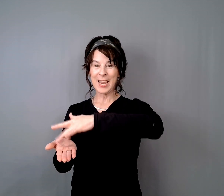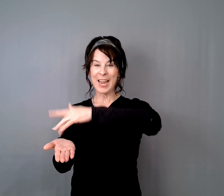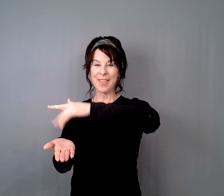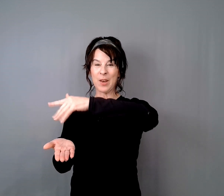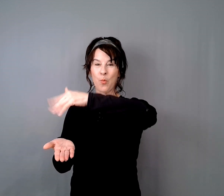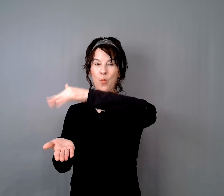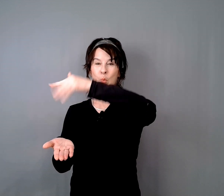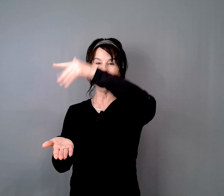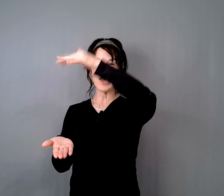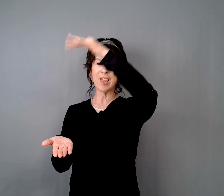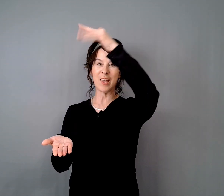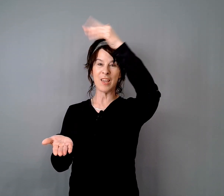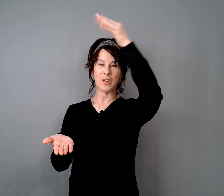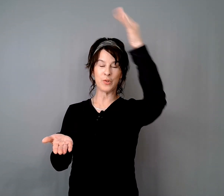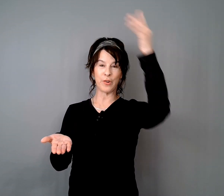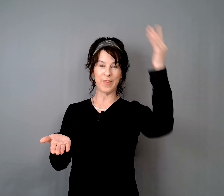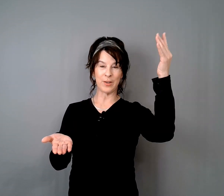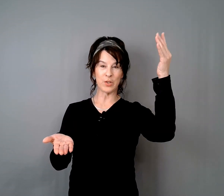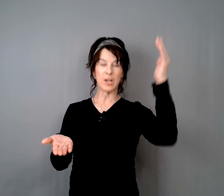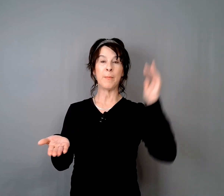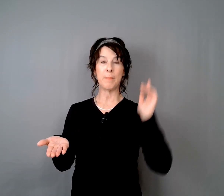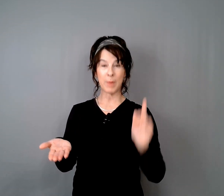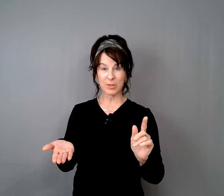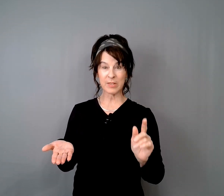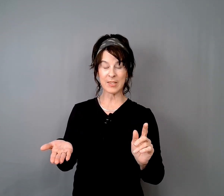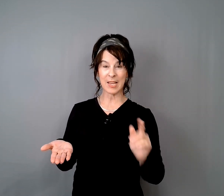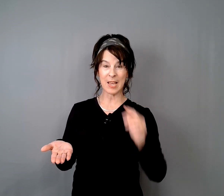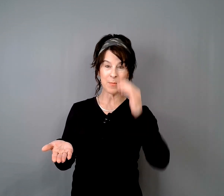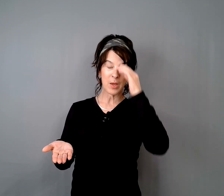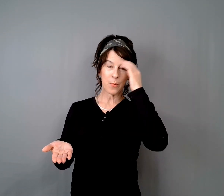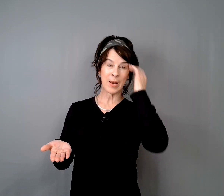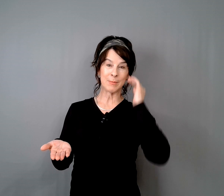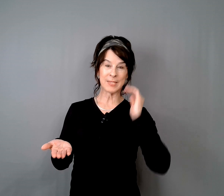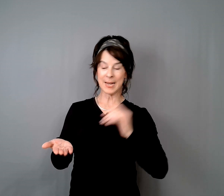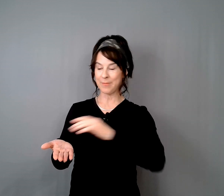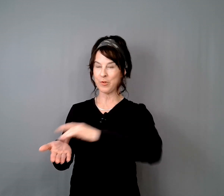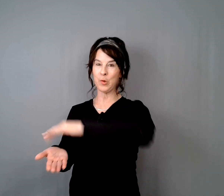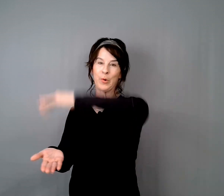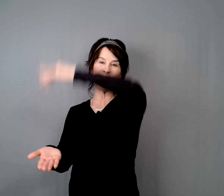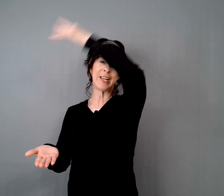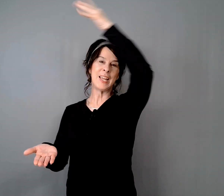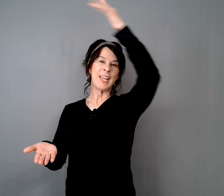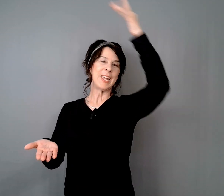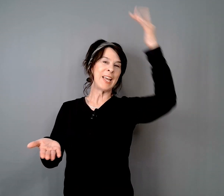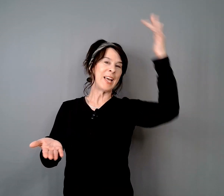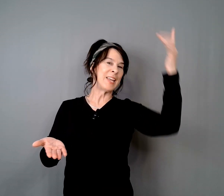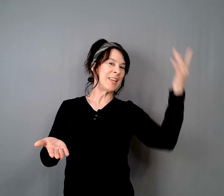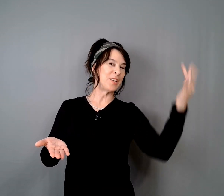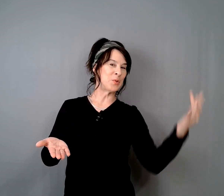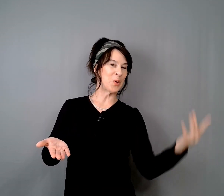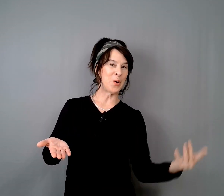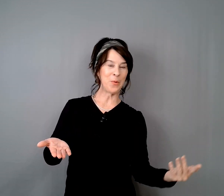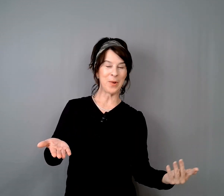and then wiggle your fingers. Most of the time when I'm signing glory, it goes all the way